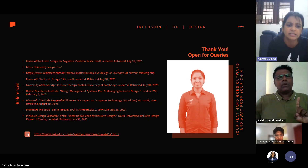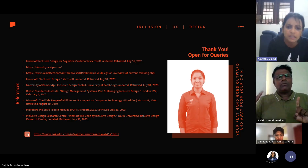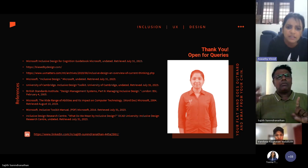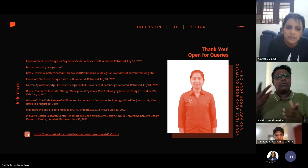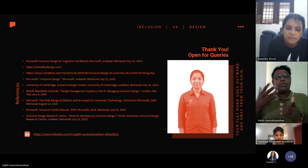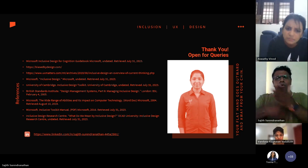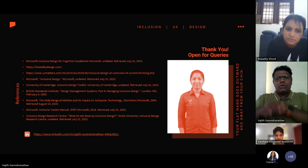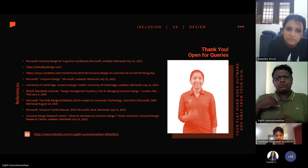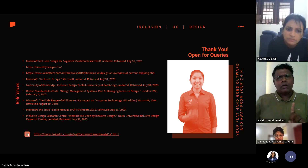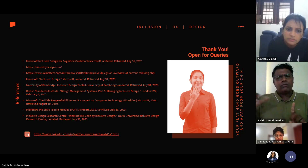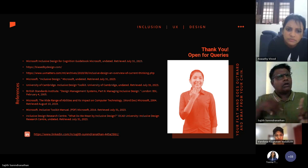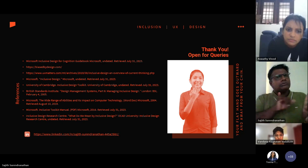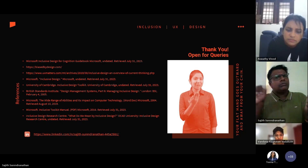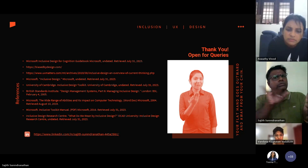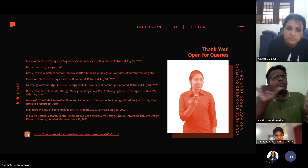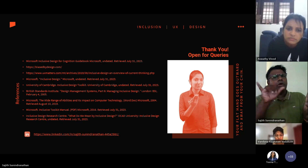things.